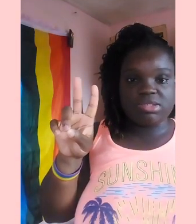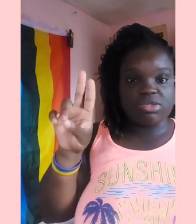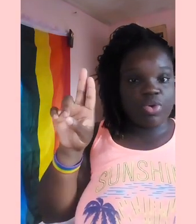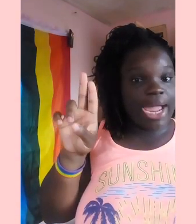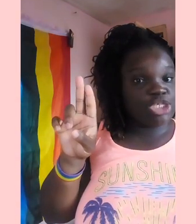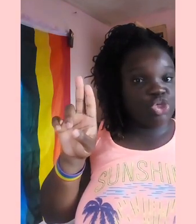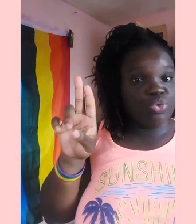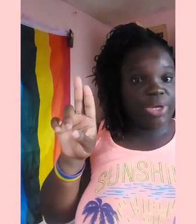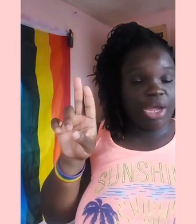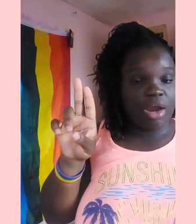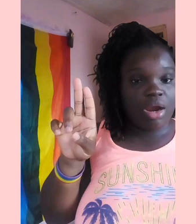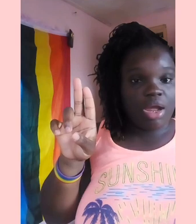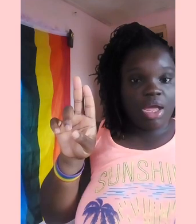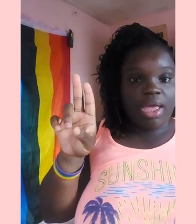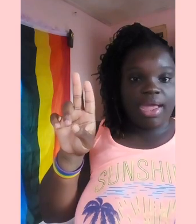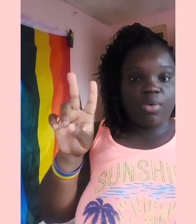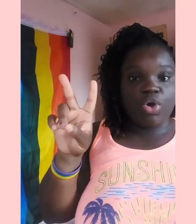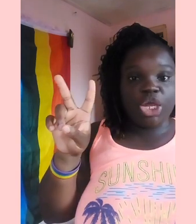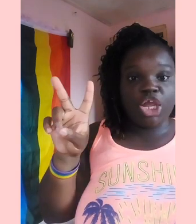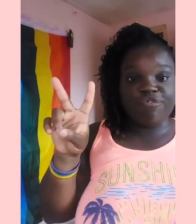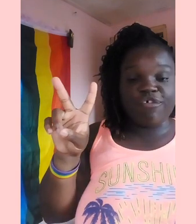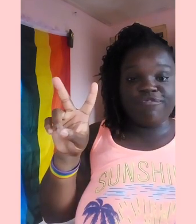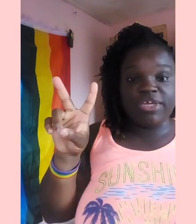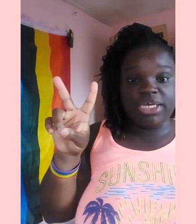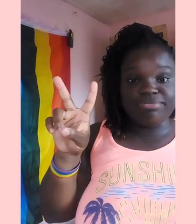So we're at U here, and then we'll go here for V,